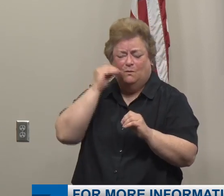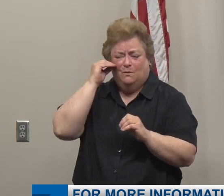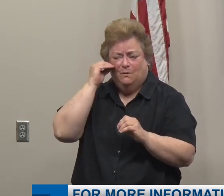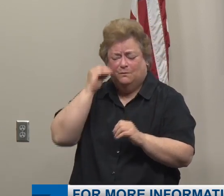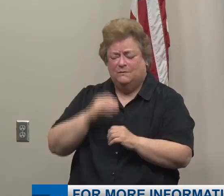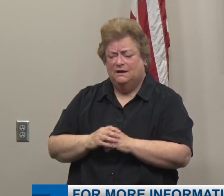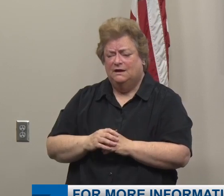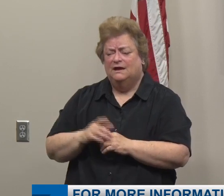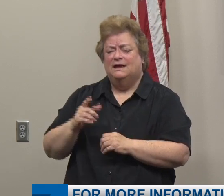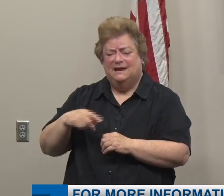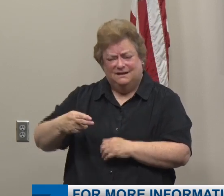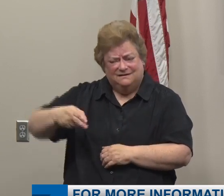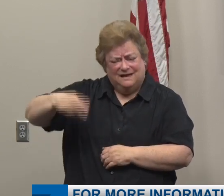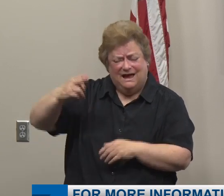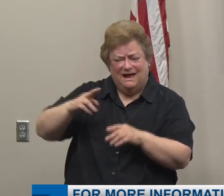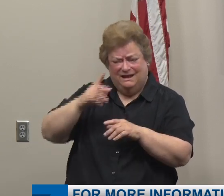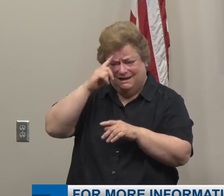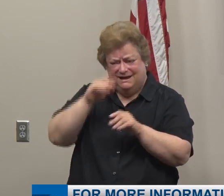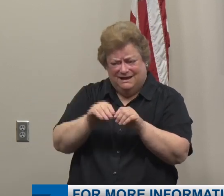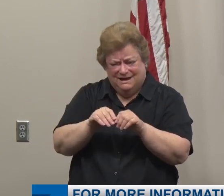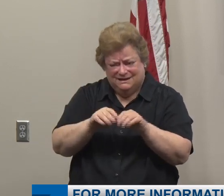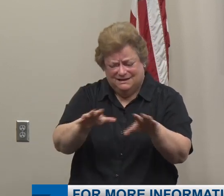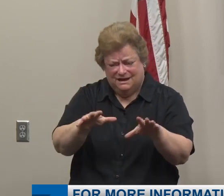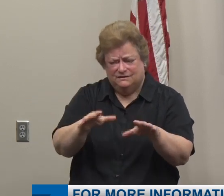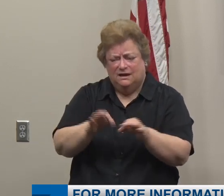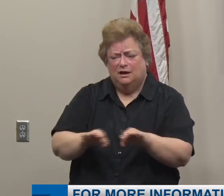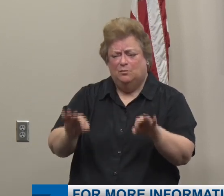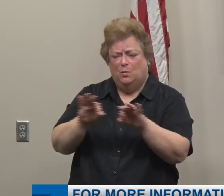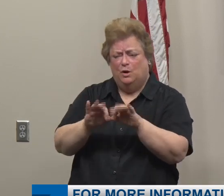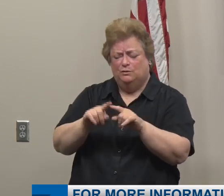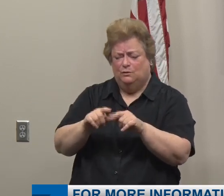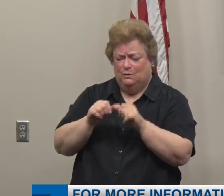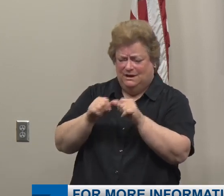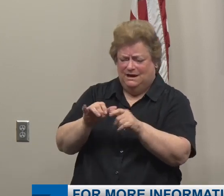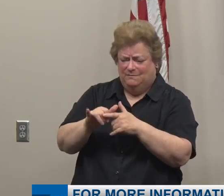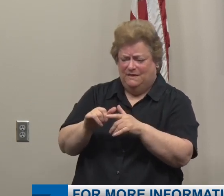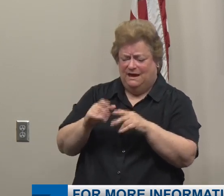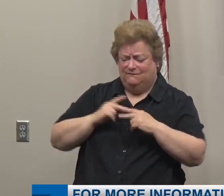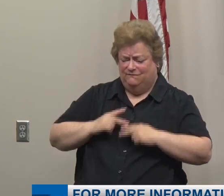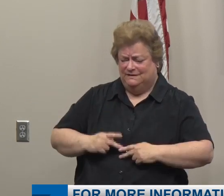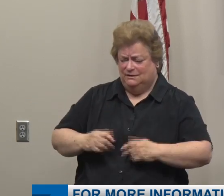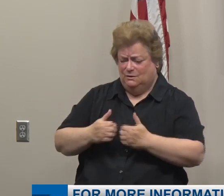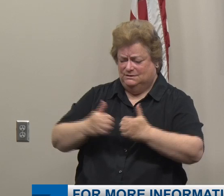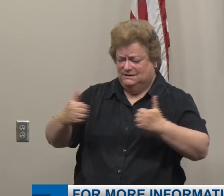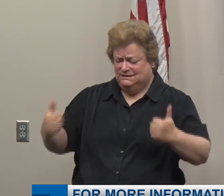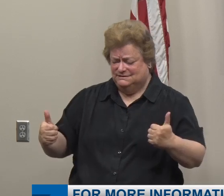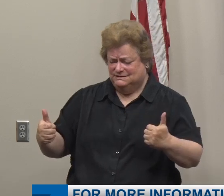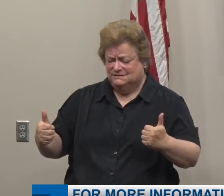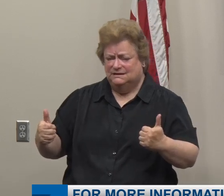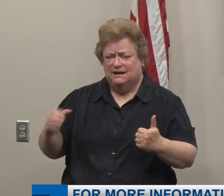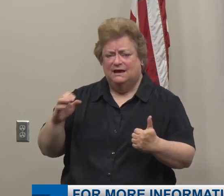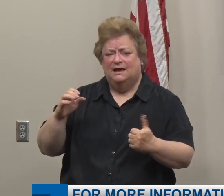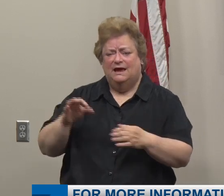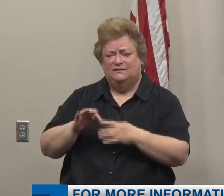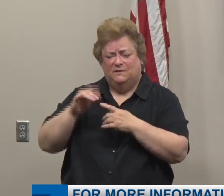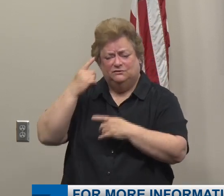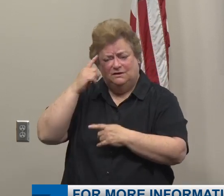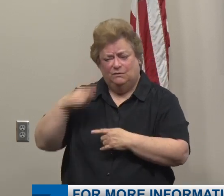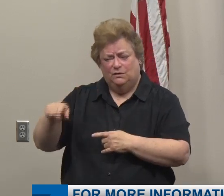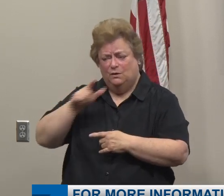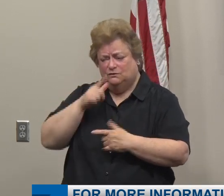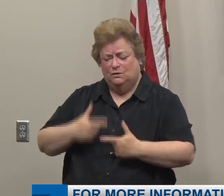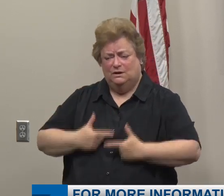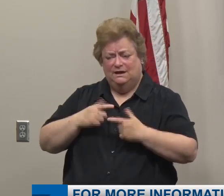contagious it's extremely important to create physical distance between individuals particularly those who are living in large